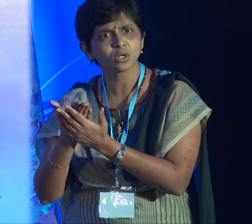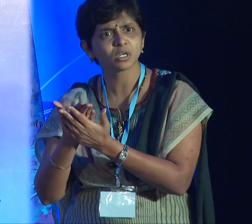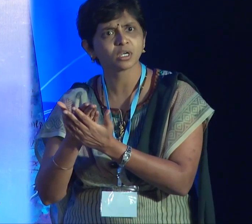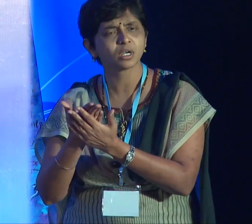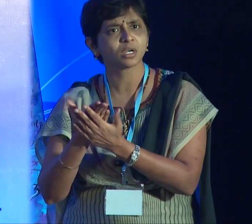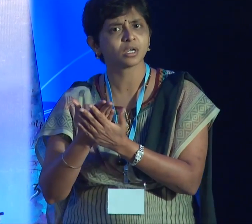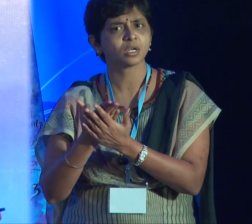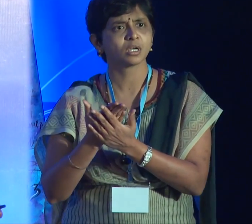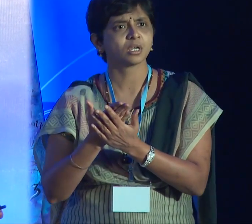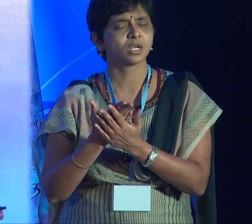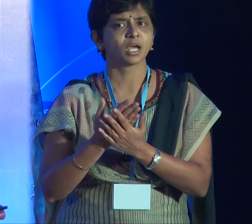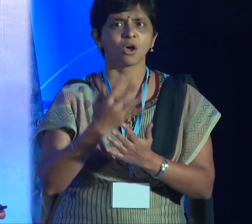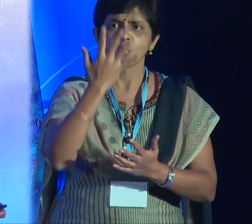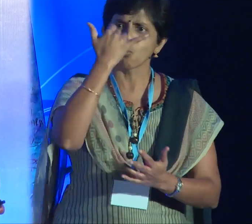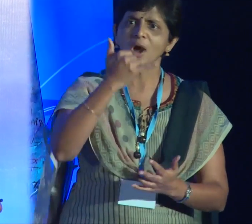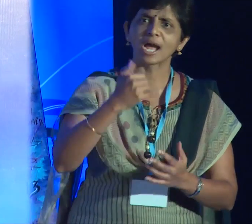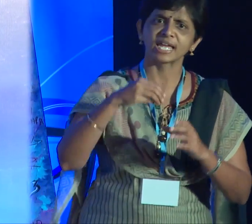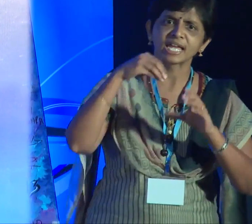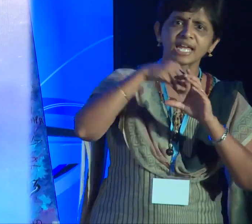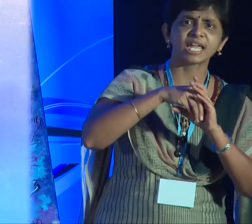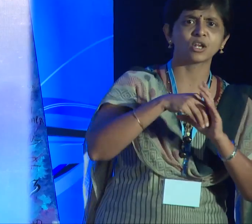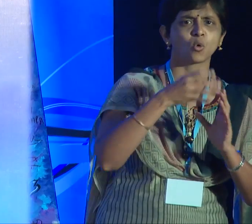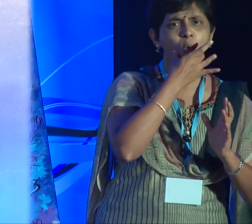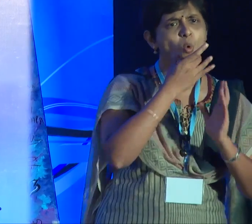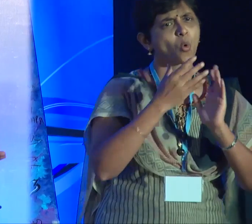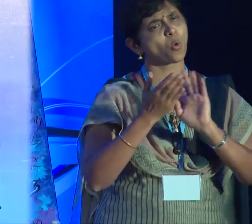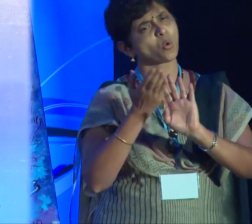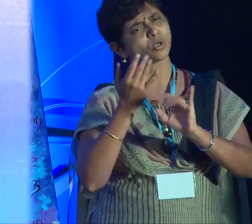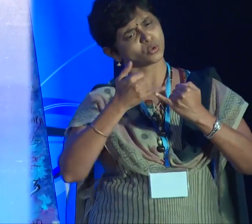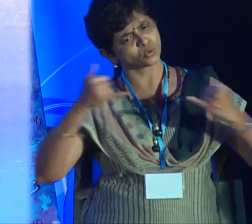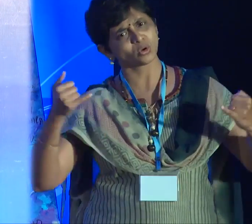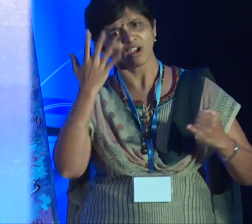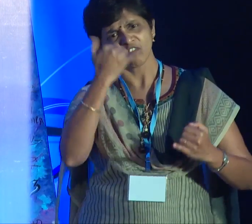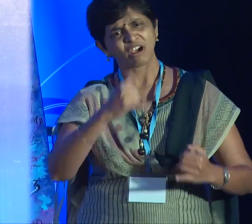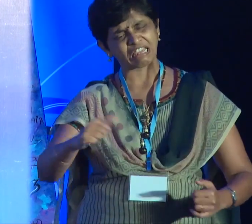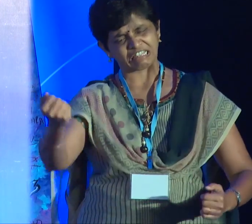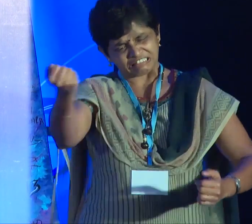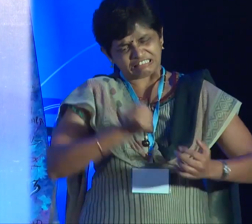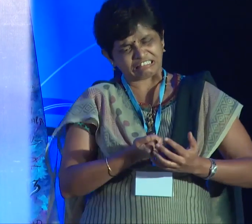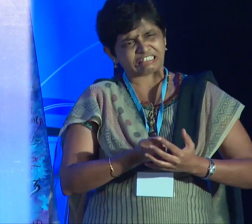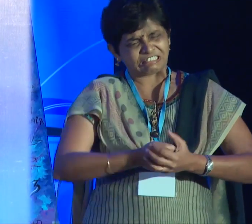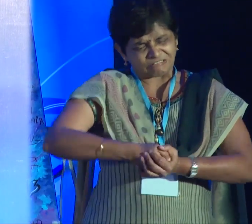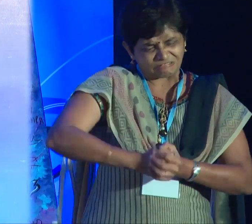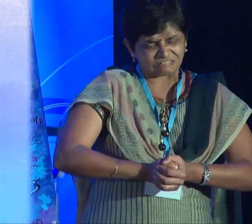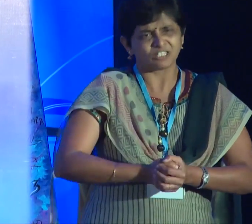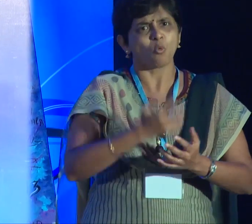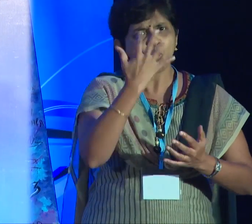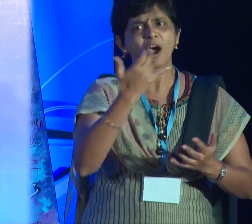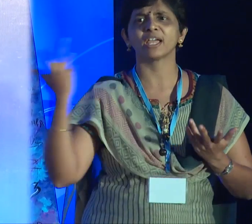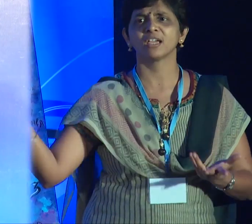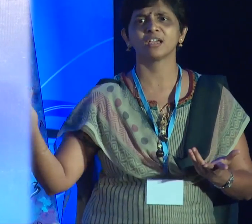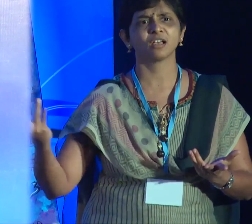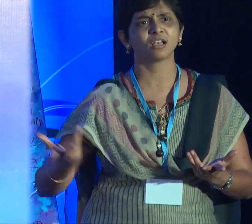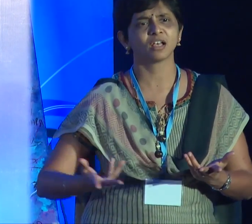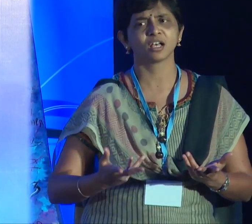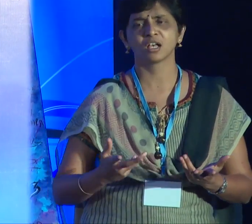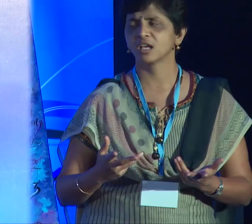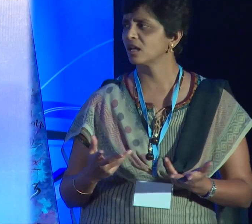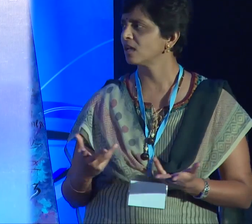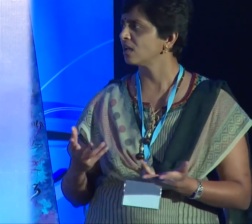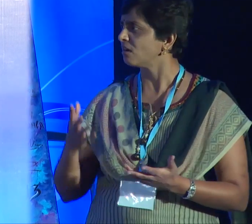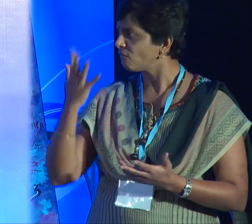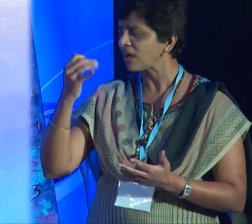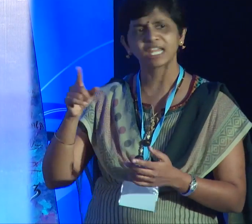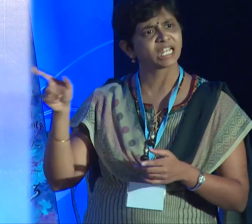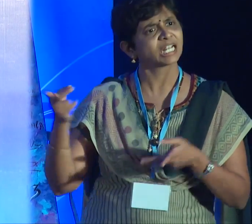killed so ruthlessly in the battle by God? In fact, you can't kill him because he has the gift of choosing the time